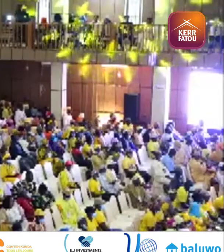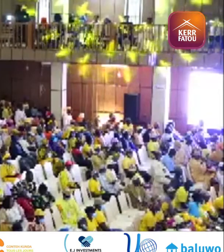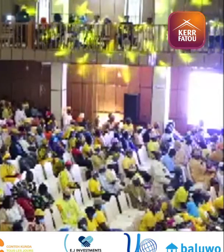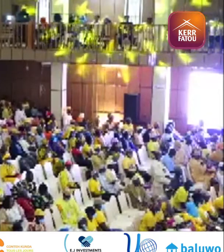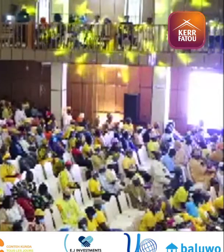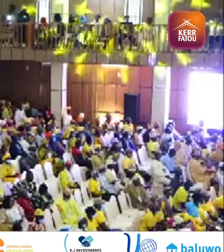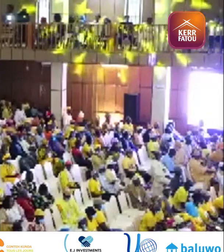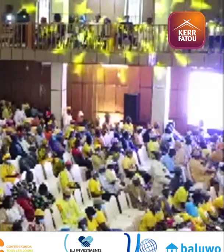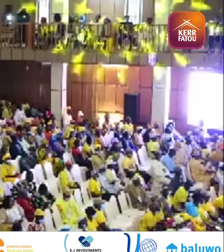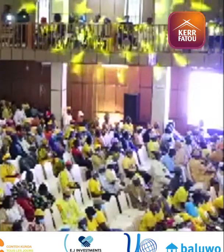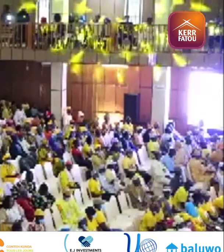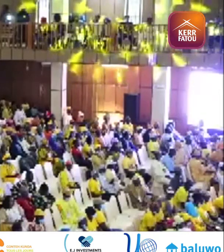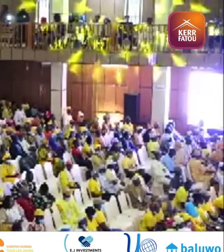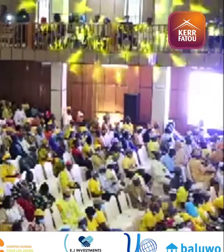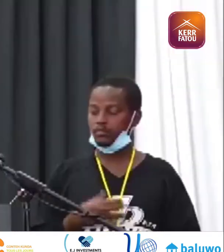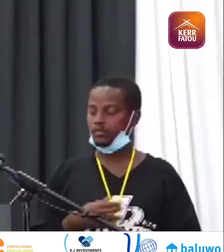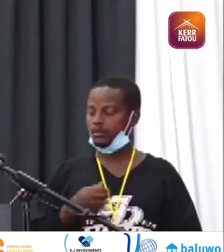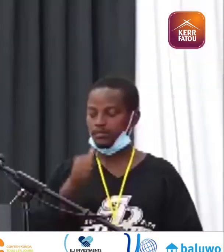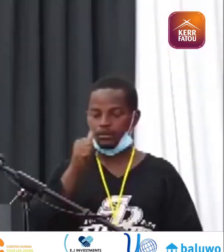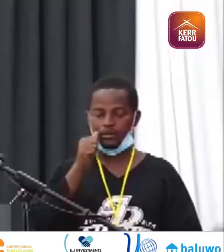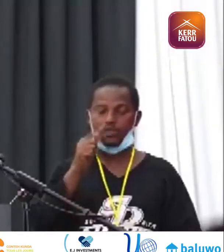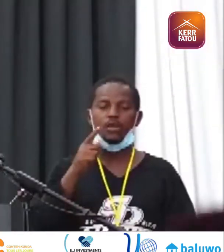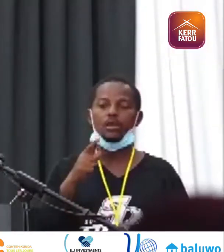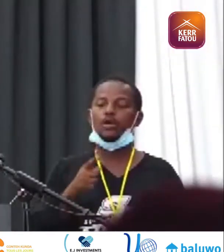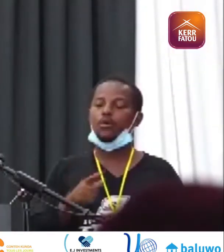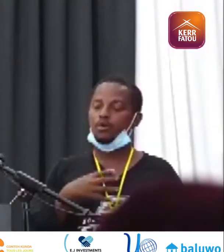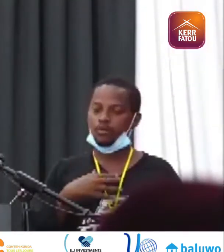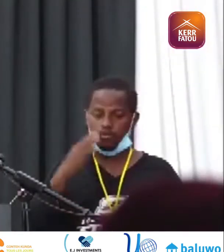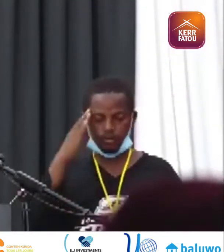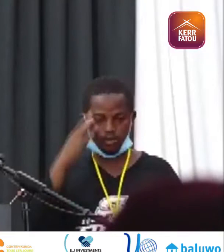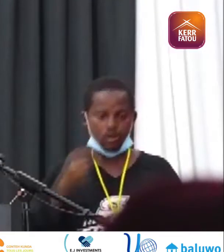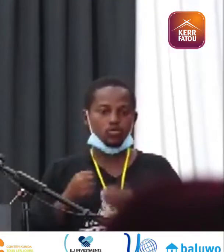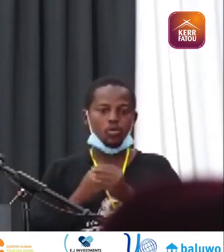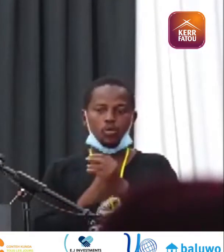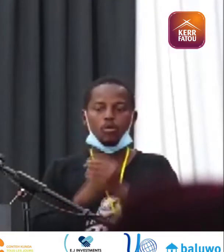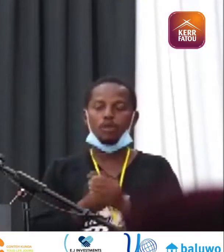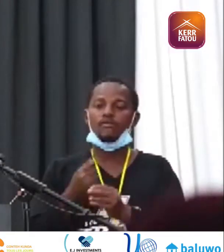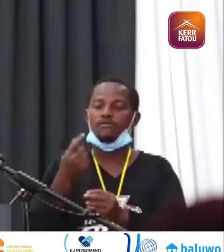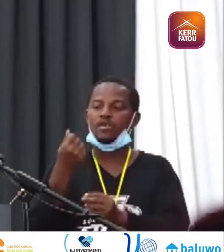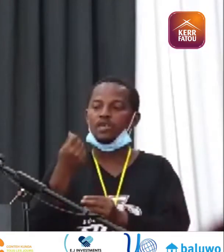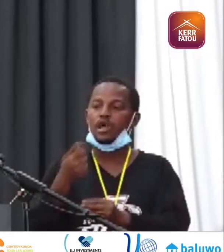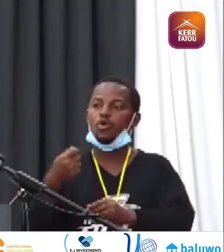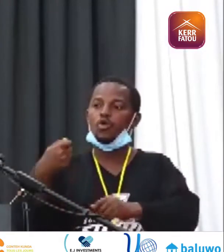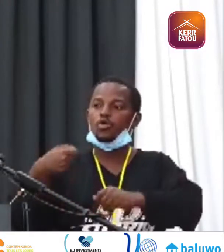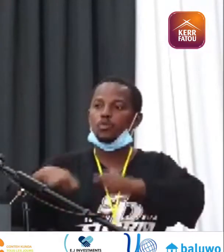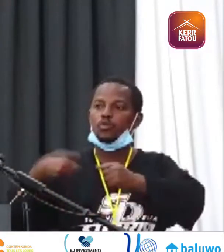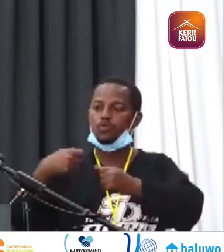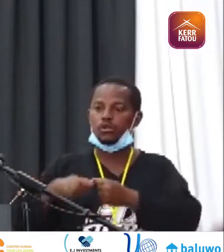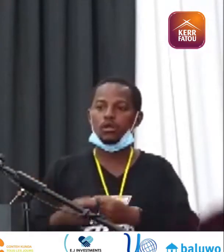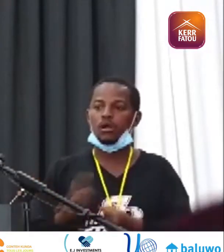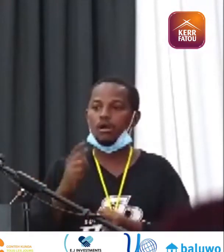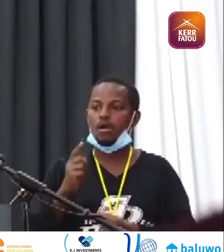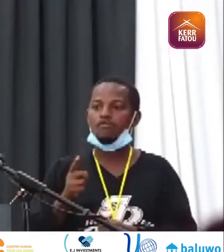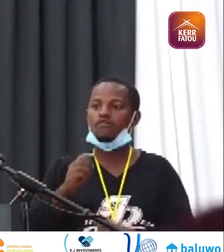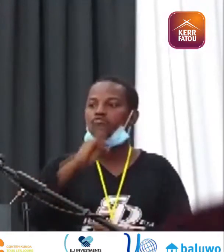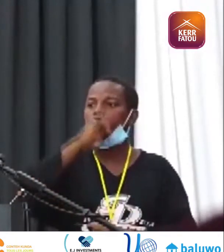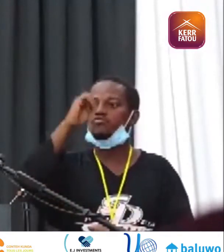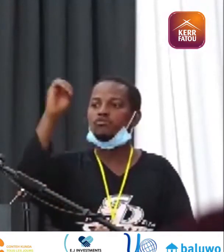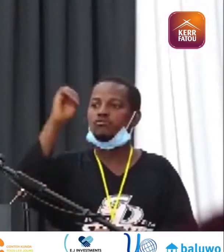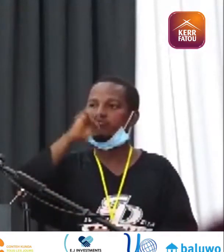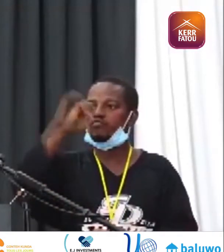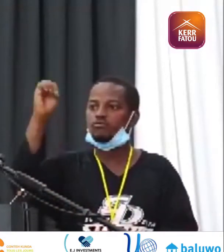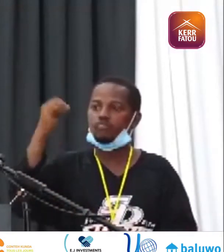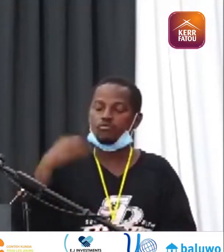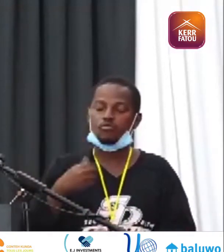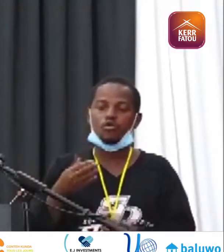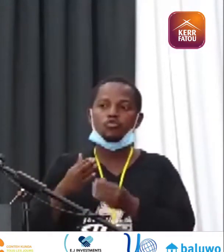may I acknowledge the invaluable support and financial contribution of the diaspora to